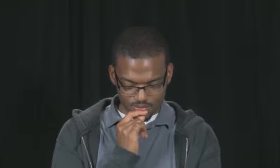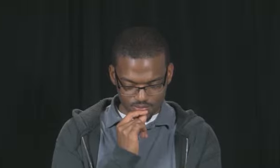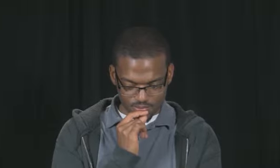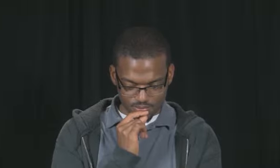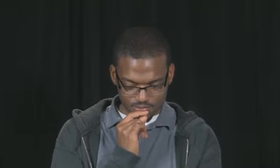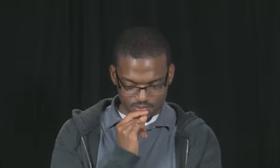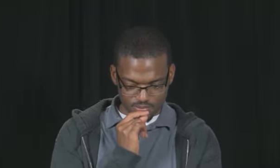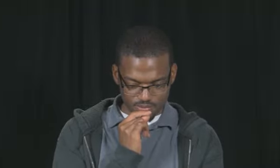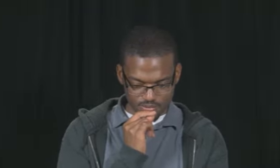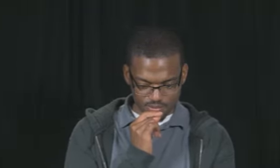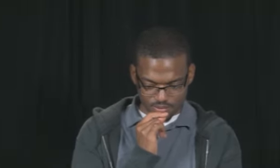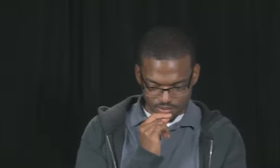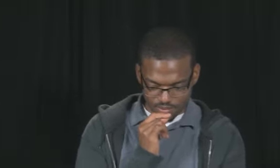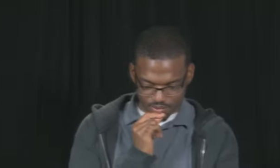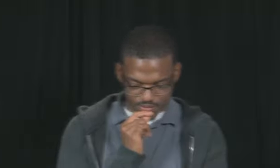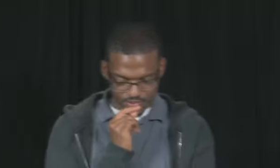clue that you can do that.